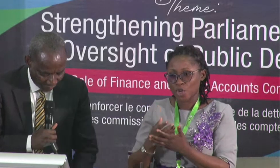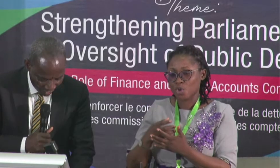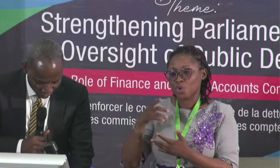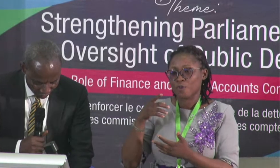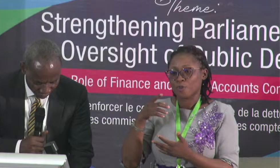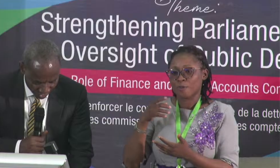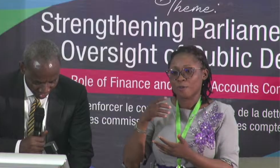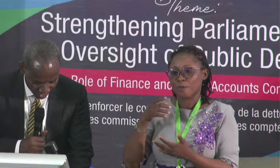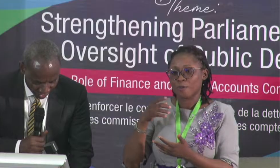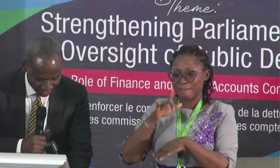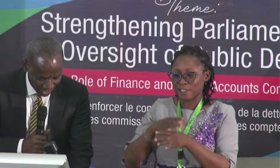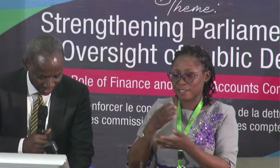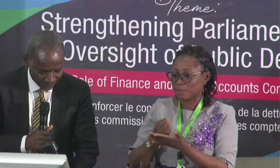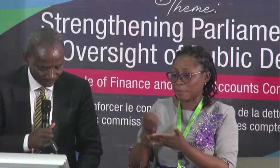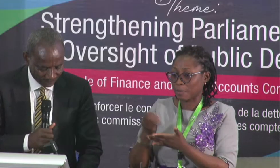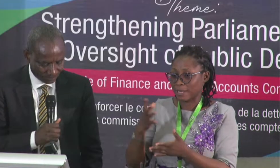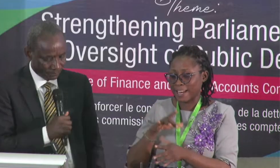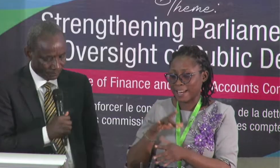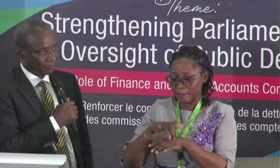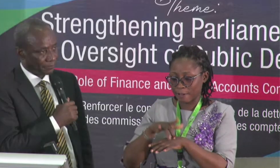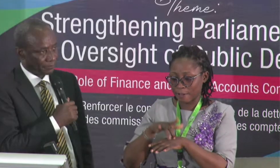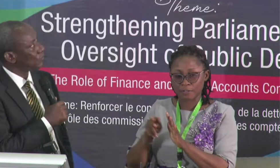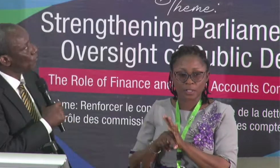and effectiveness. Next slide.